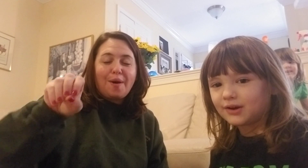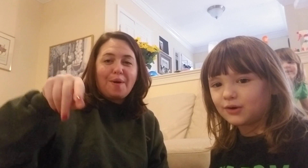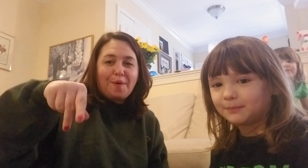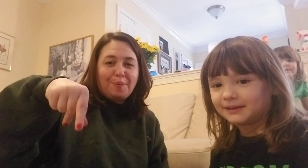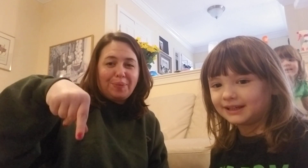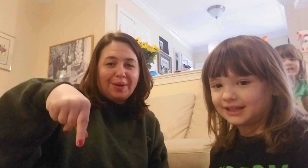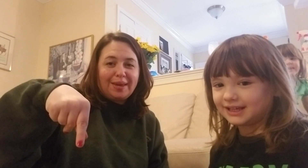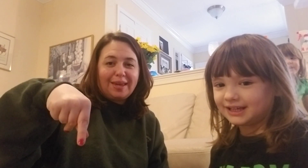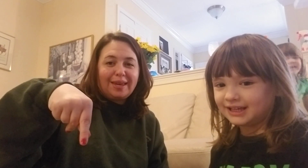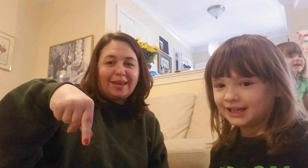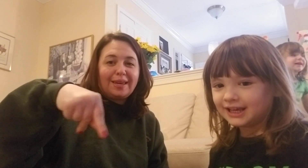A, B, C, D, E, F, G, H, I, J, K, L, M, N, O, P.